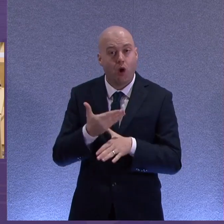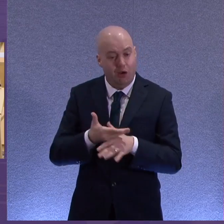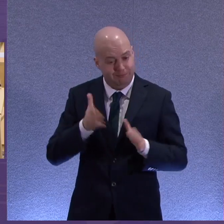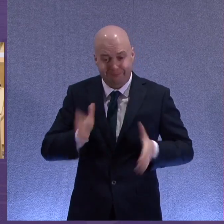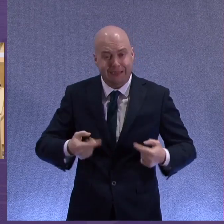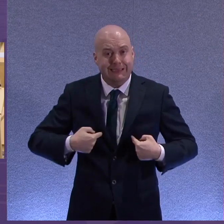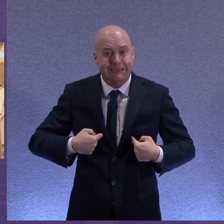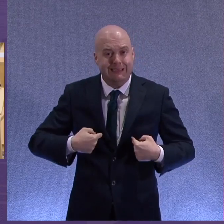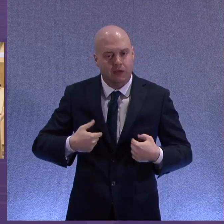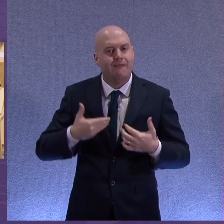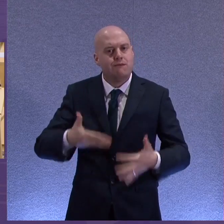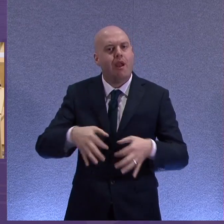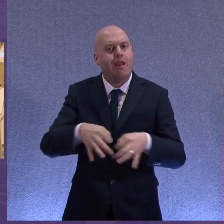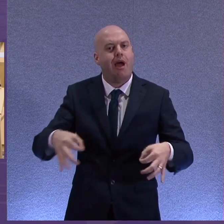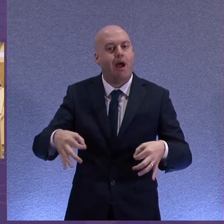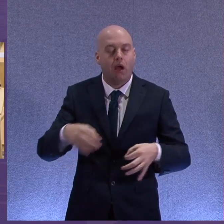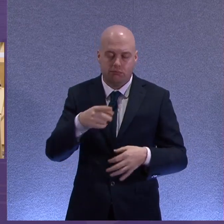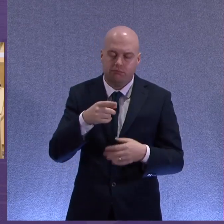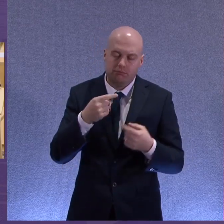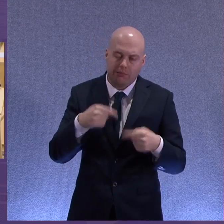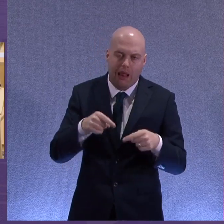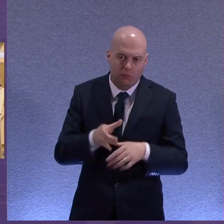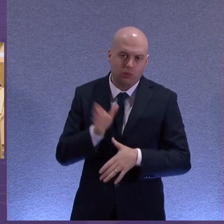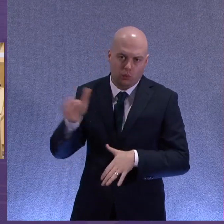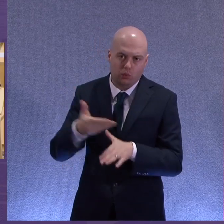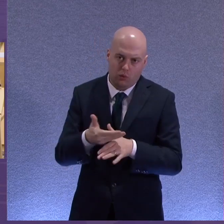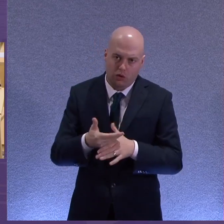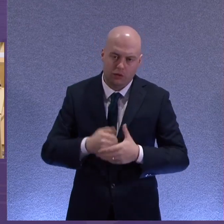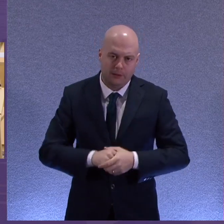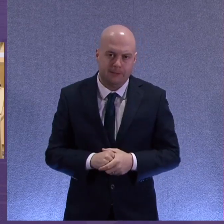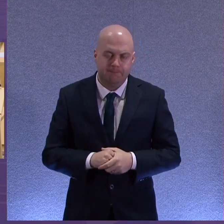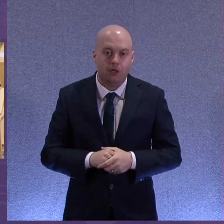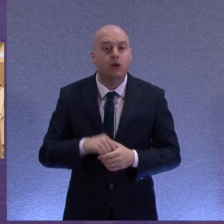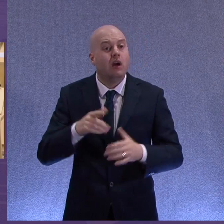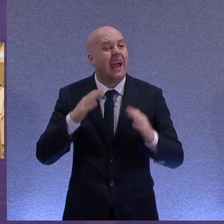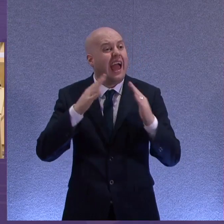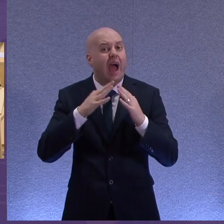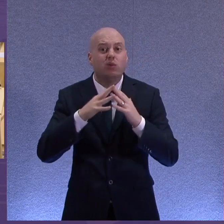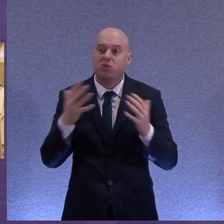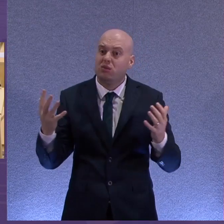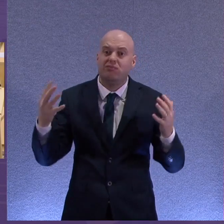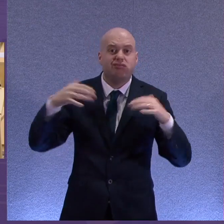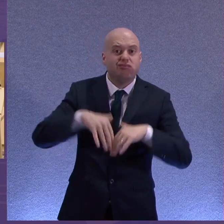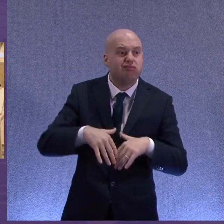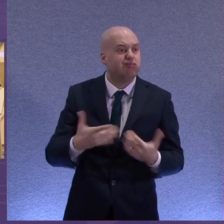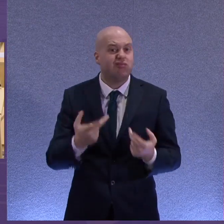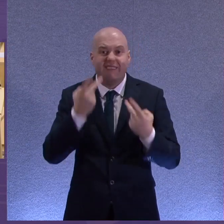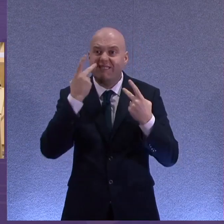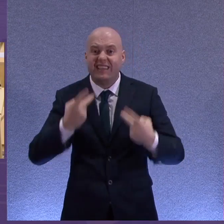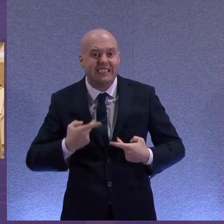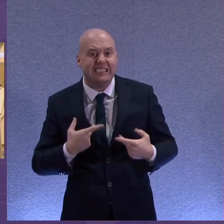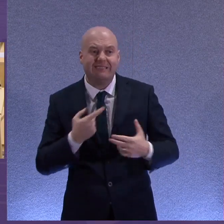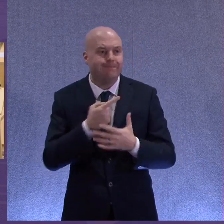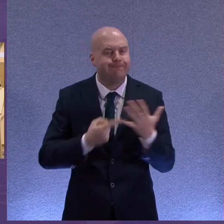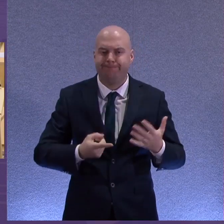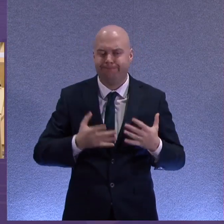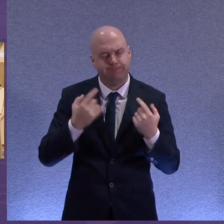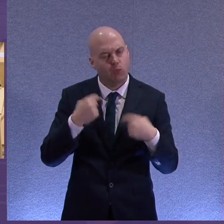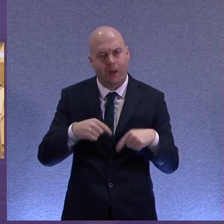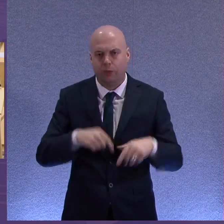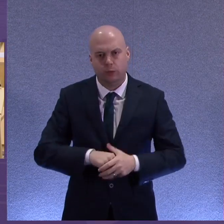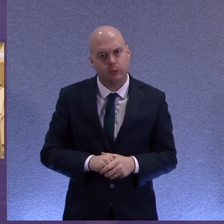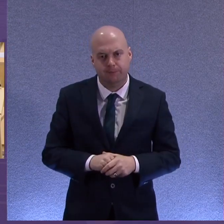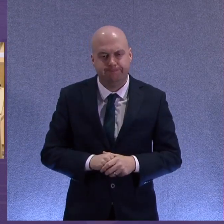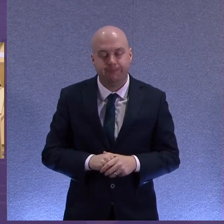more people, excluding households or for essential work-related purposes, are also prohibited. Communal places such as libraries